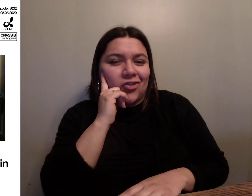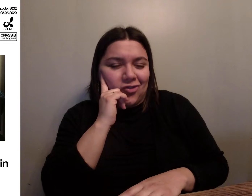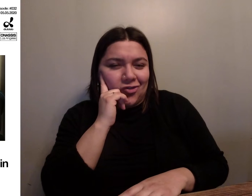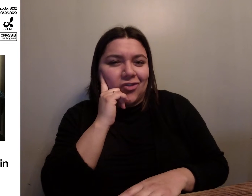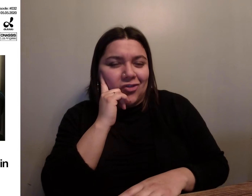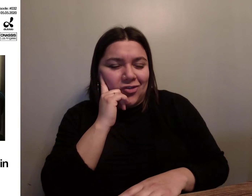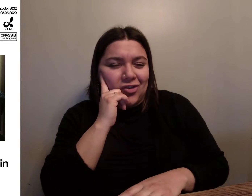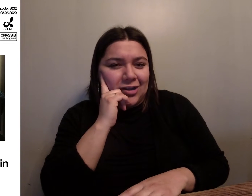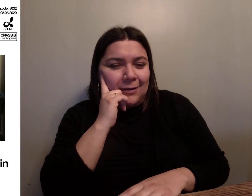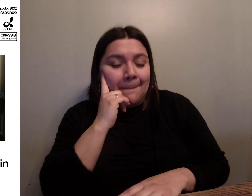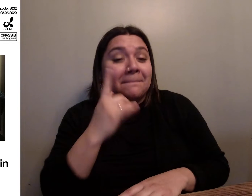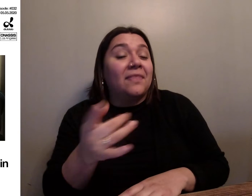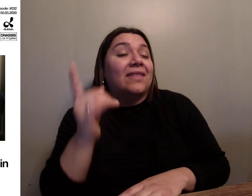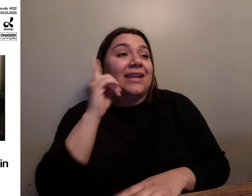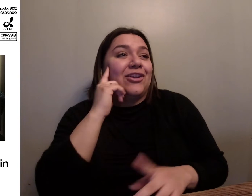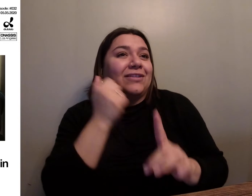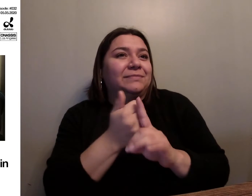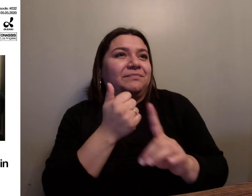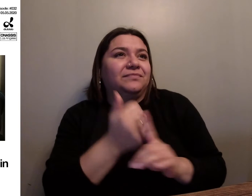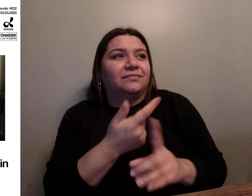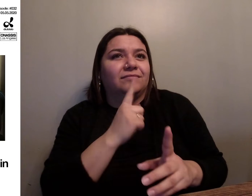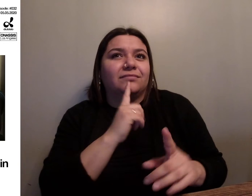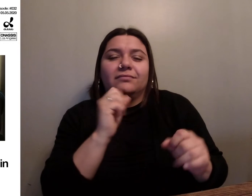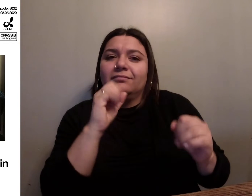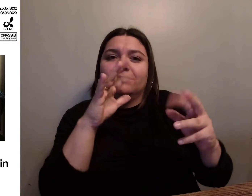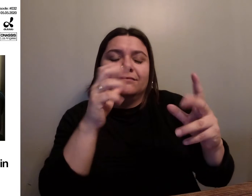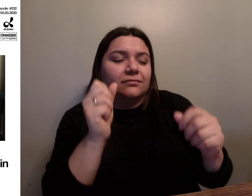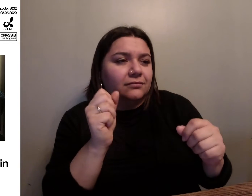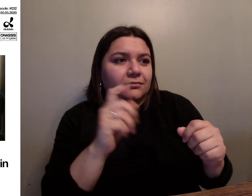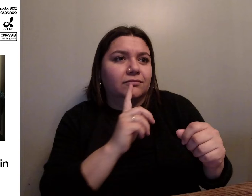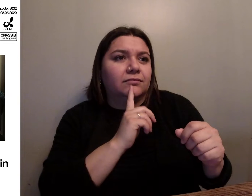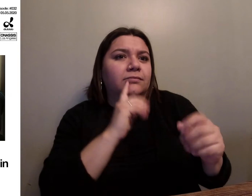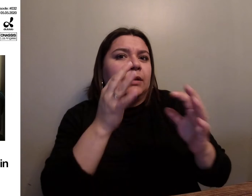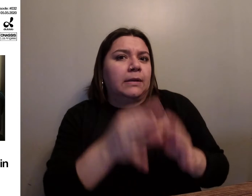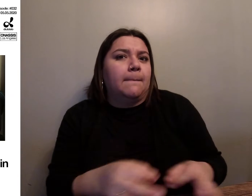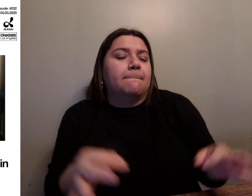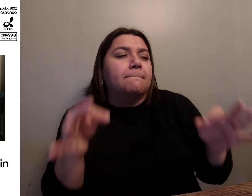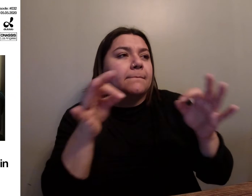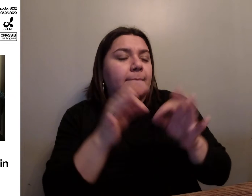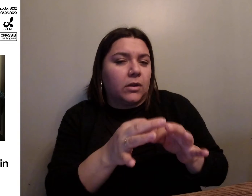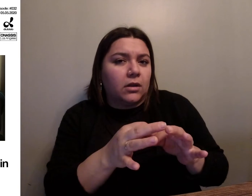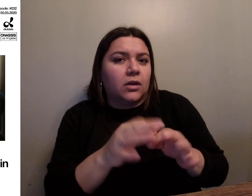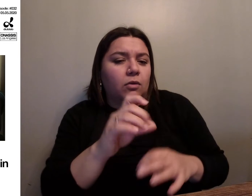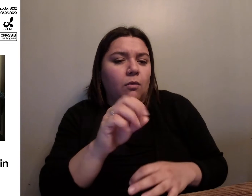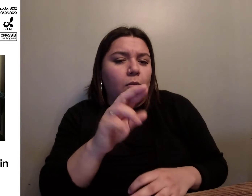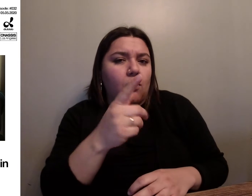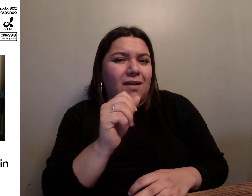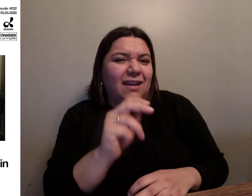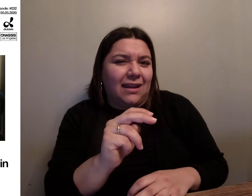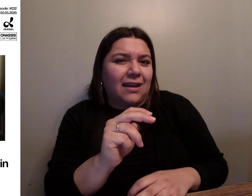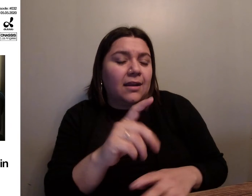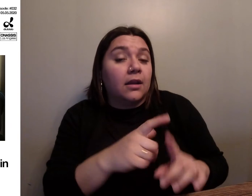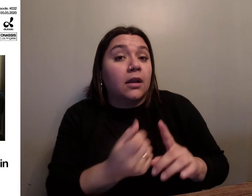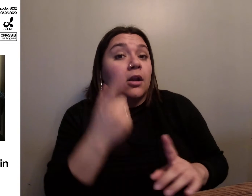incredibly important organ, as it were, and you've devoted your life to